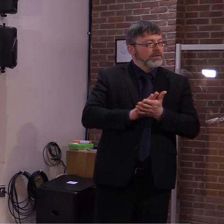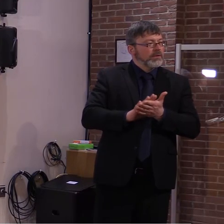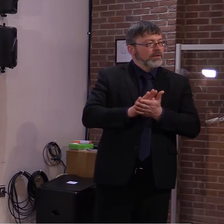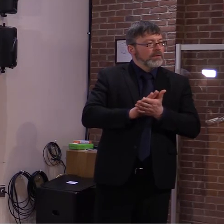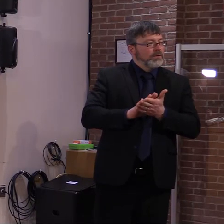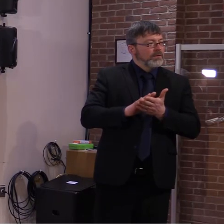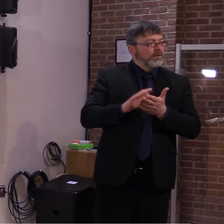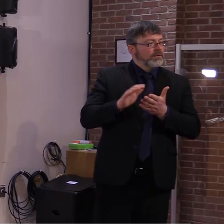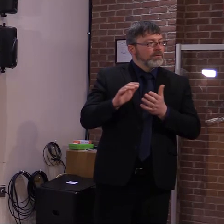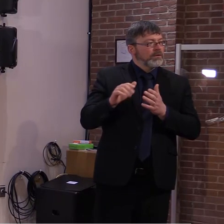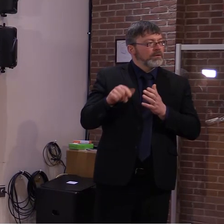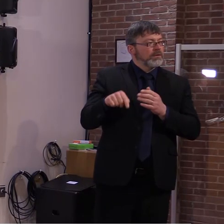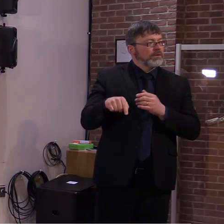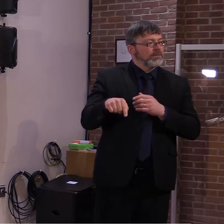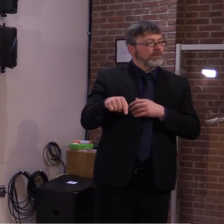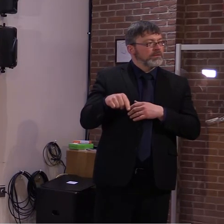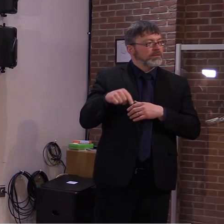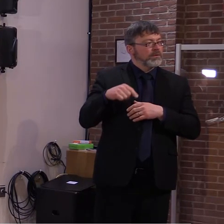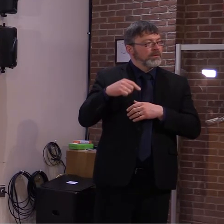trapping?